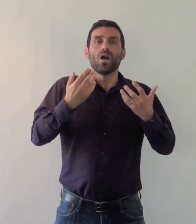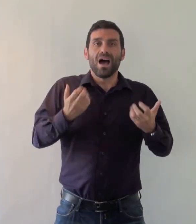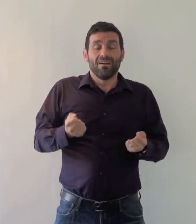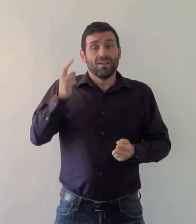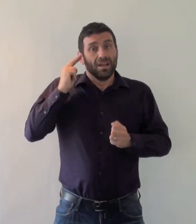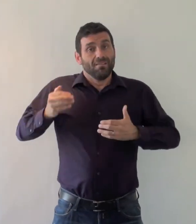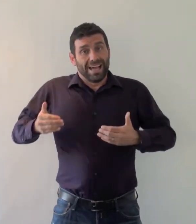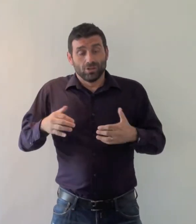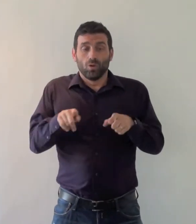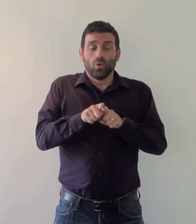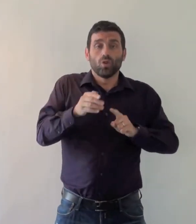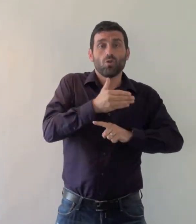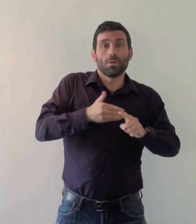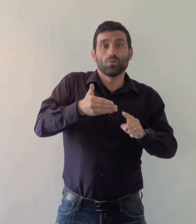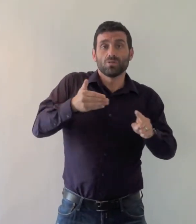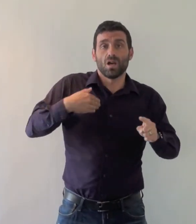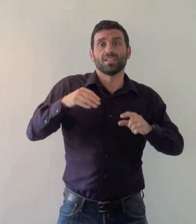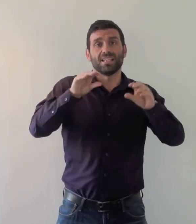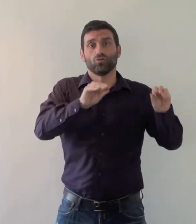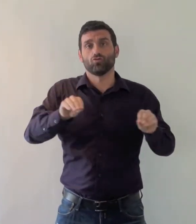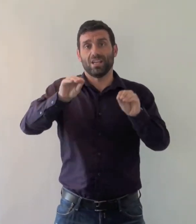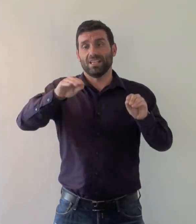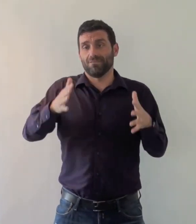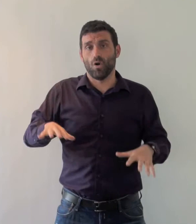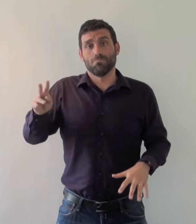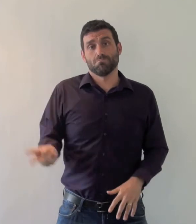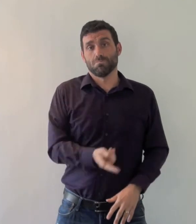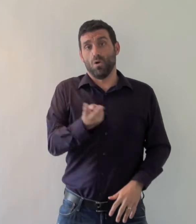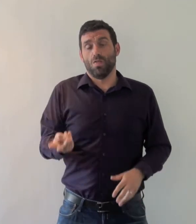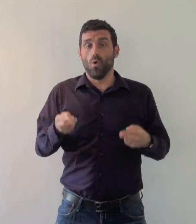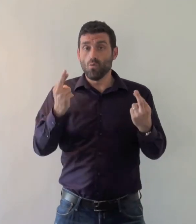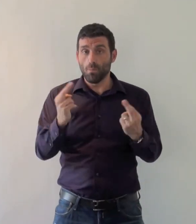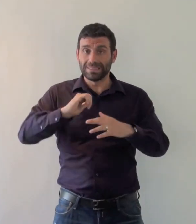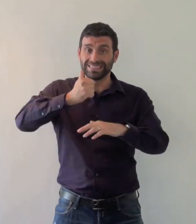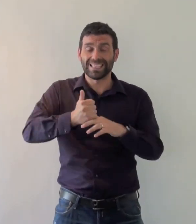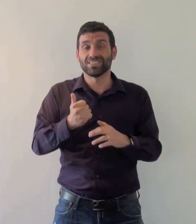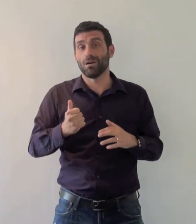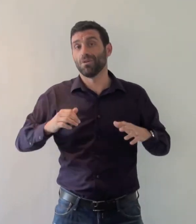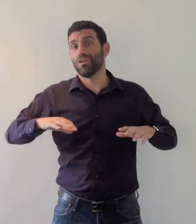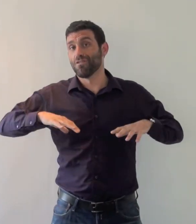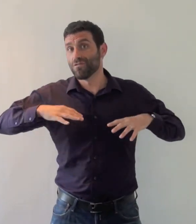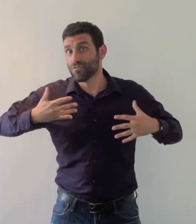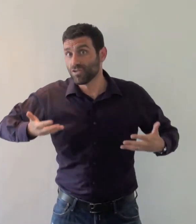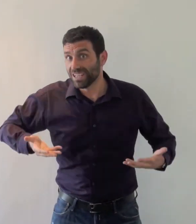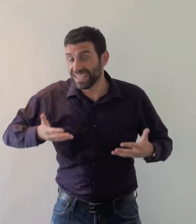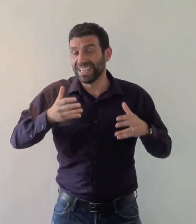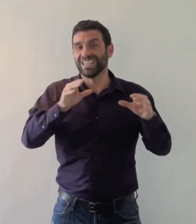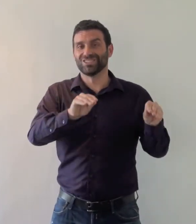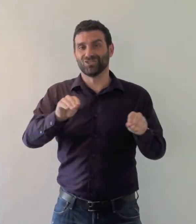As part of this project, we have the training resources of both CommunityID and Deaf Action and are hoping to establish some